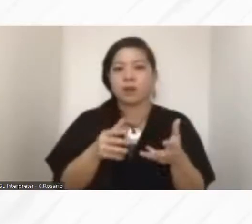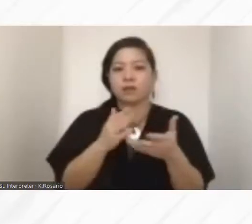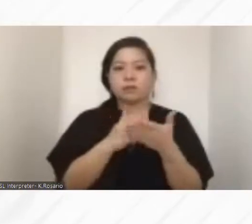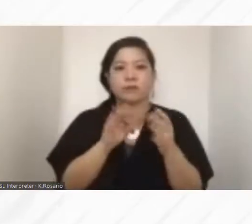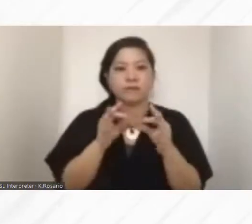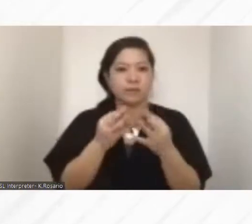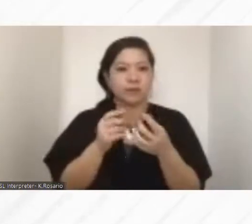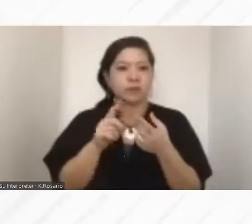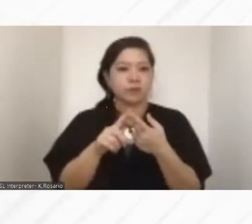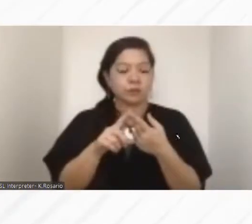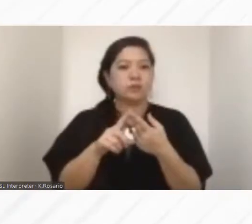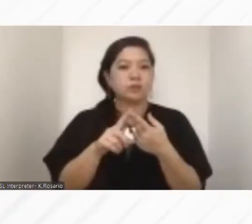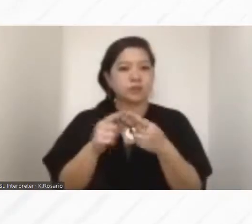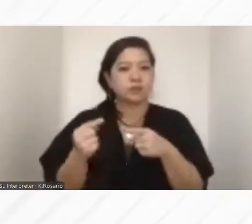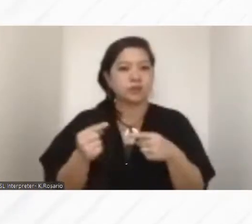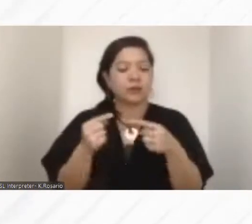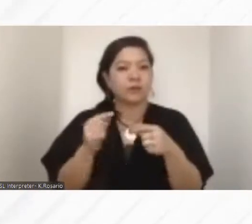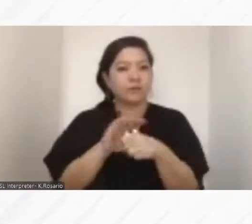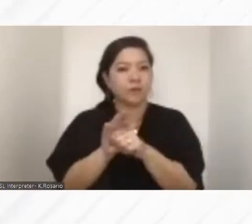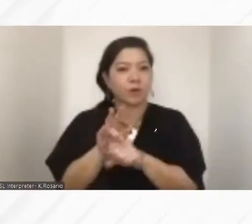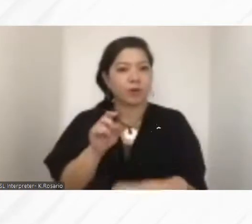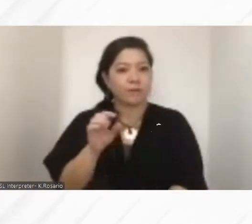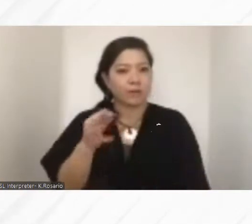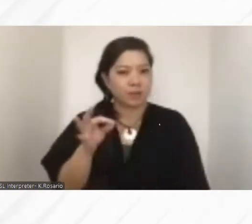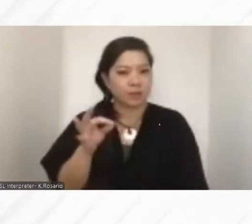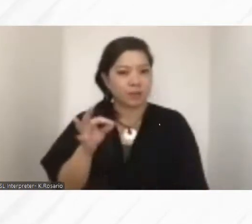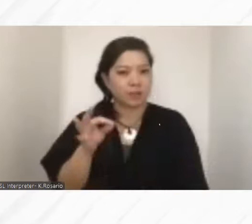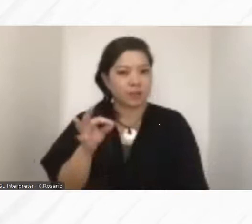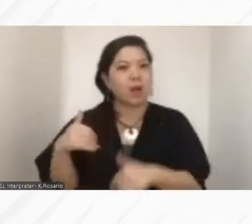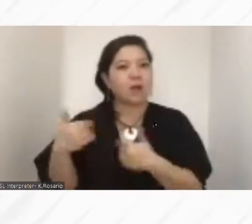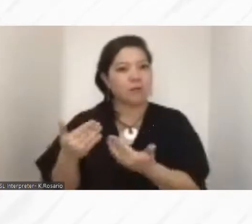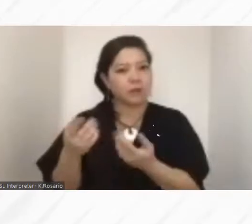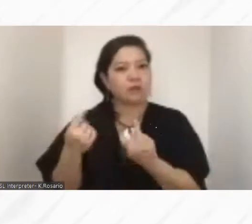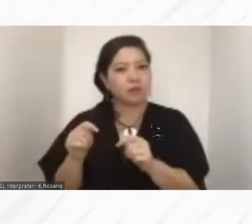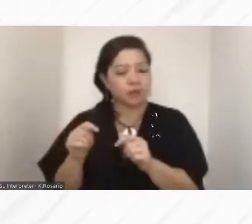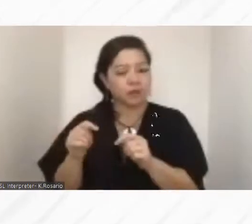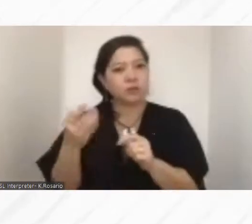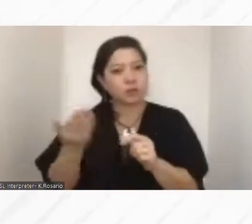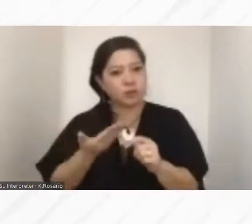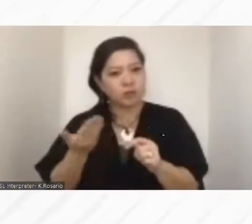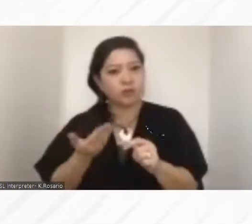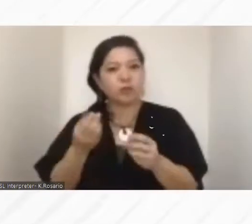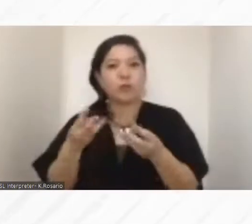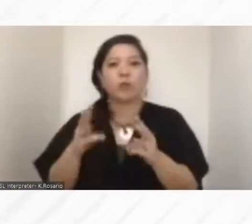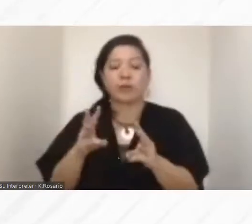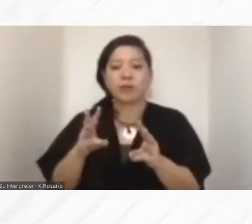to the battle of COVID. However, you know, trying to reintroduce the ways